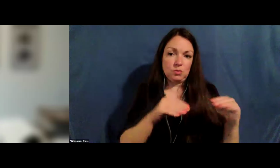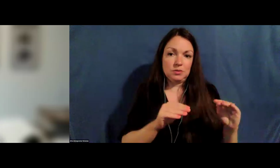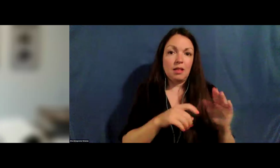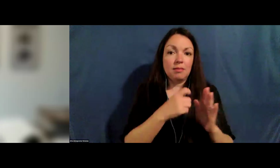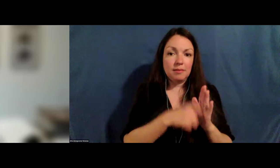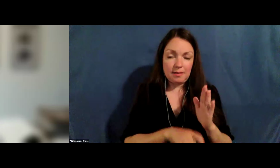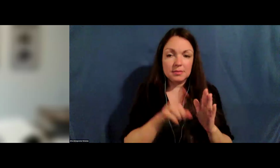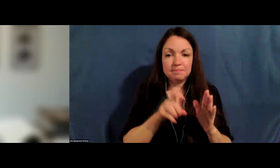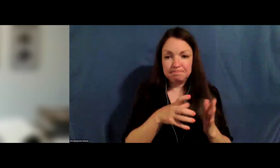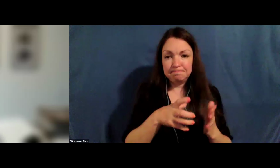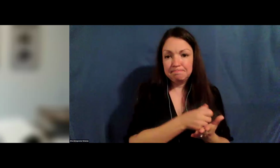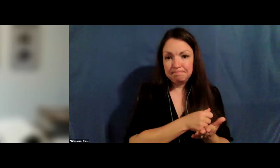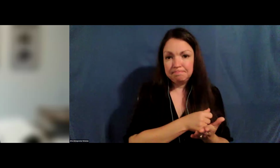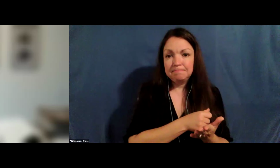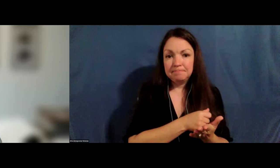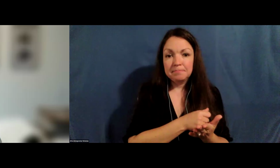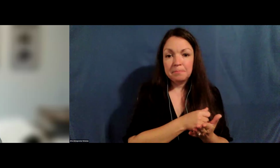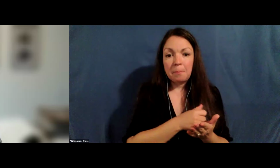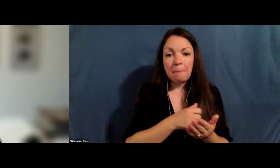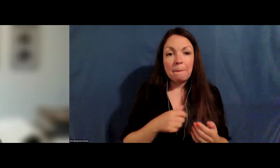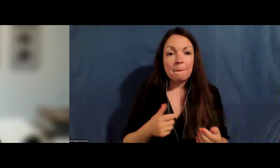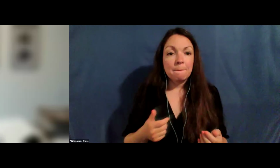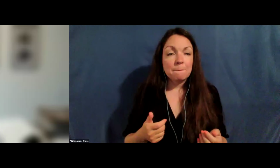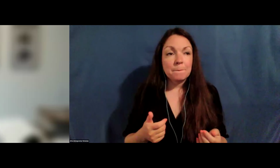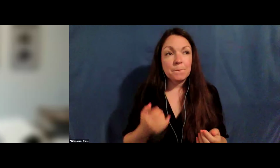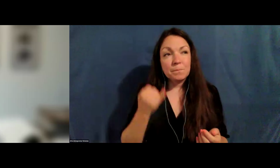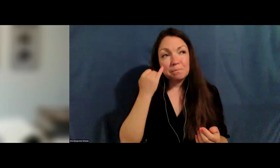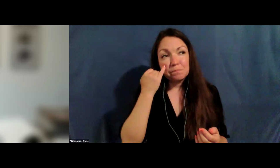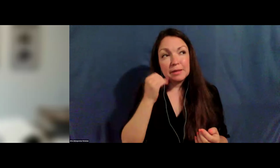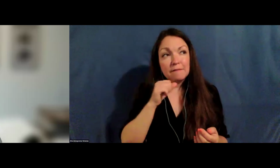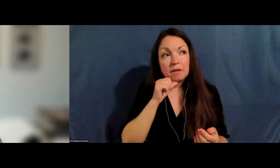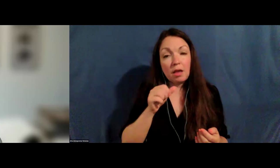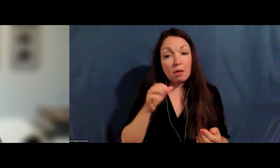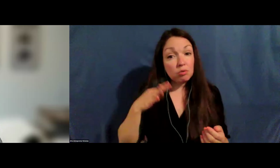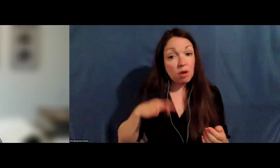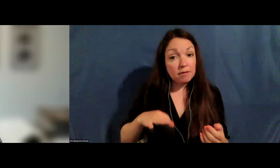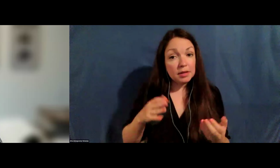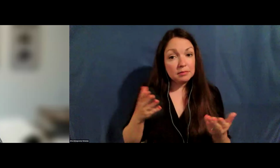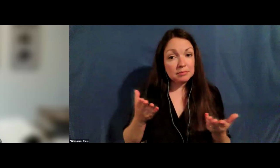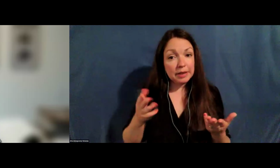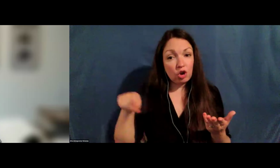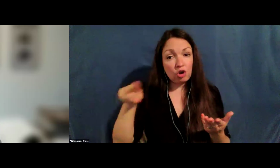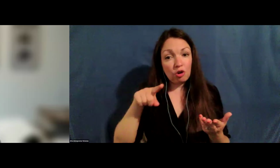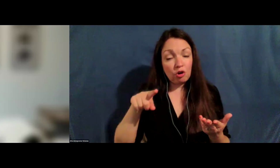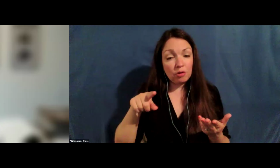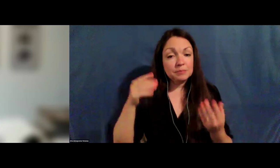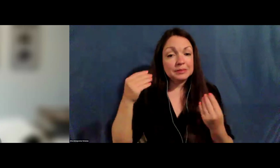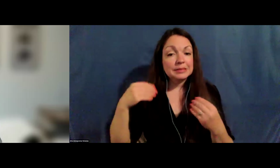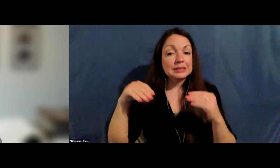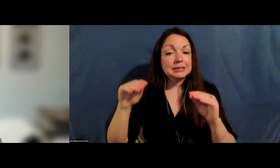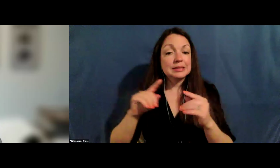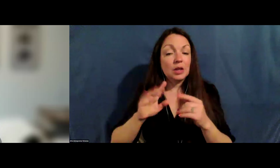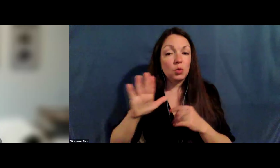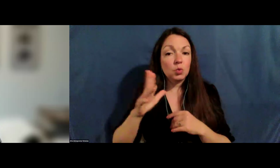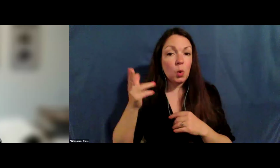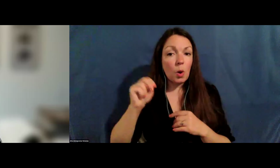only exceptions there, just in case folks are not-for-profits here, is, sales to your own